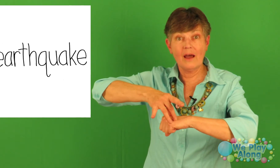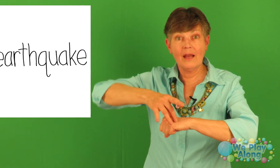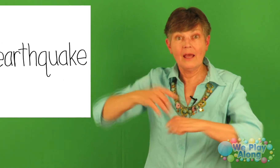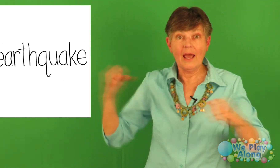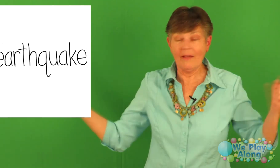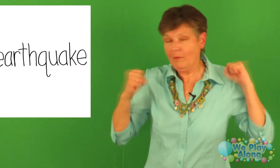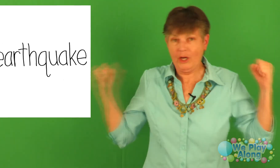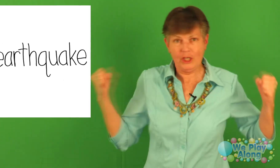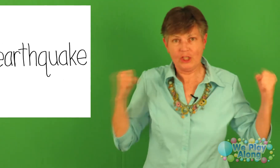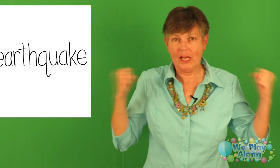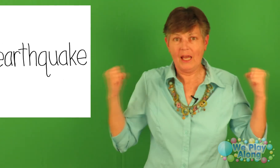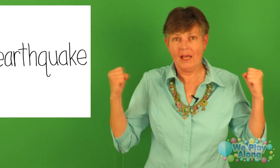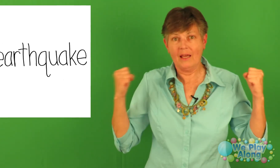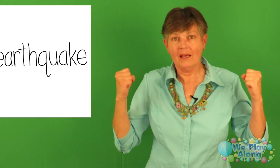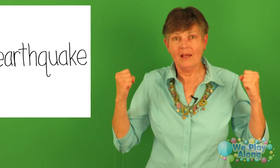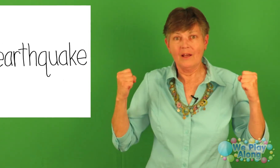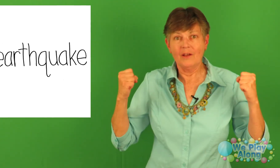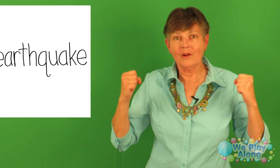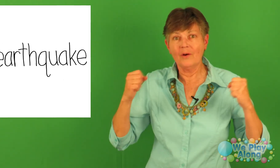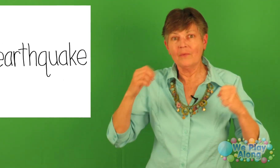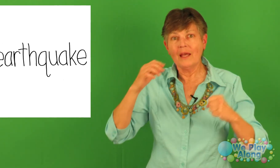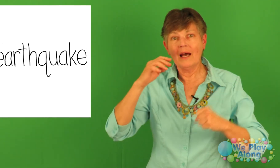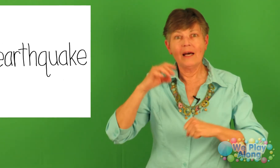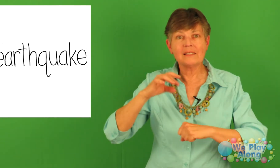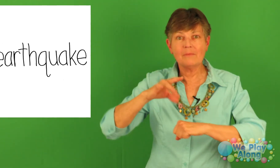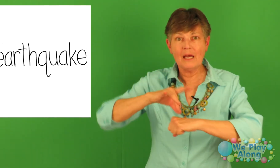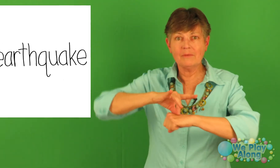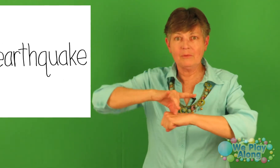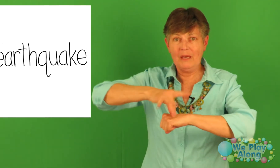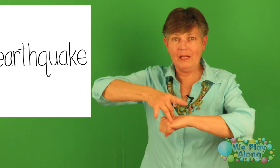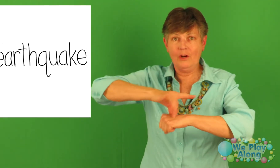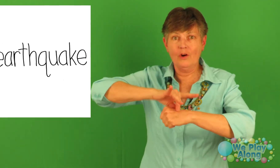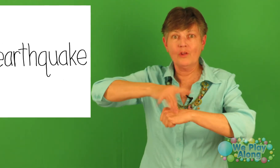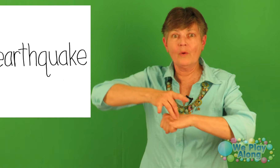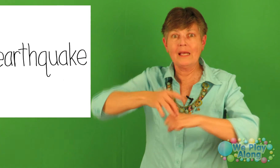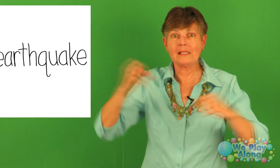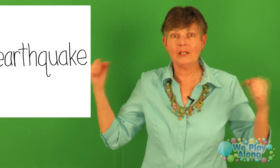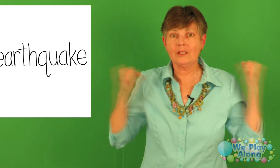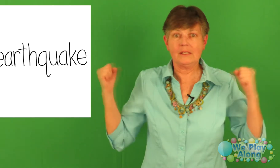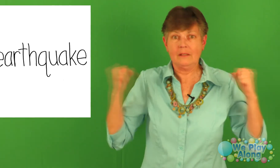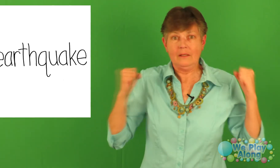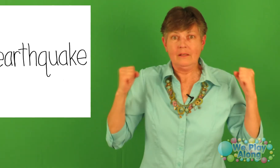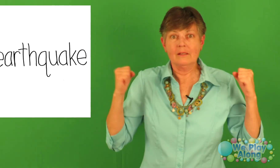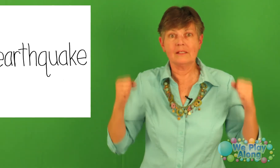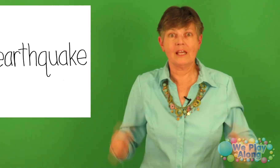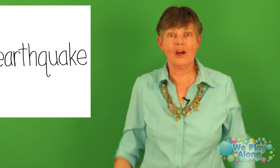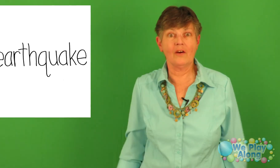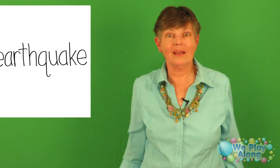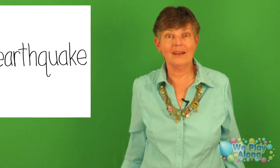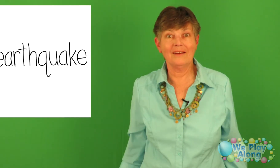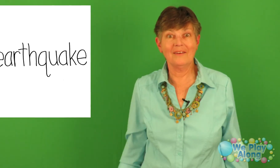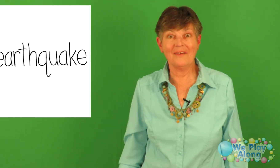sign, and then we're going to shake. You know, sometimes being in an earthquake is a little scary.